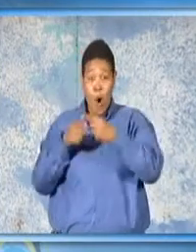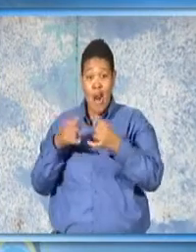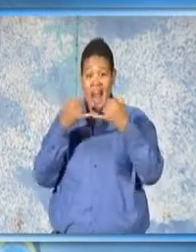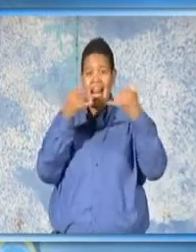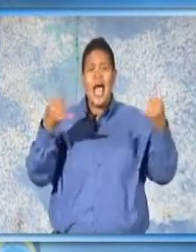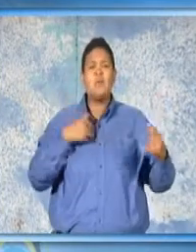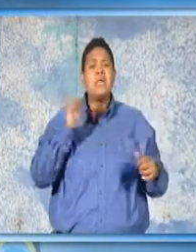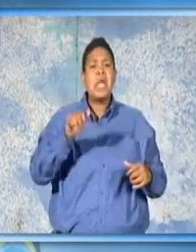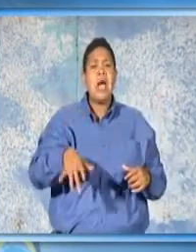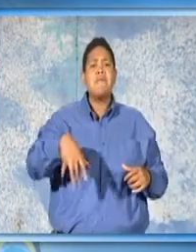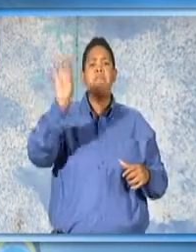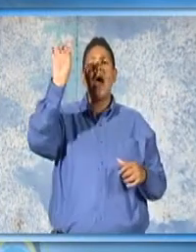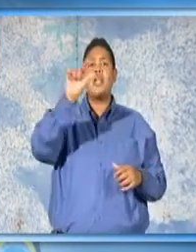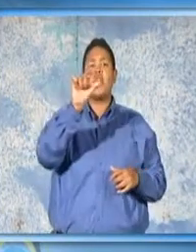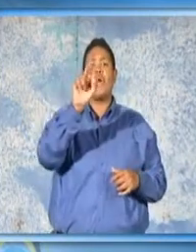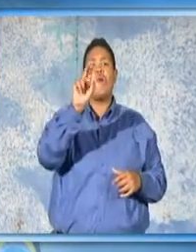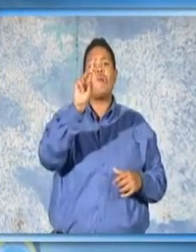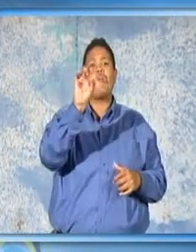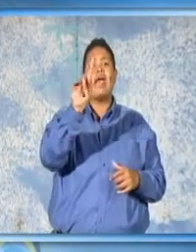can find its gradient.